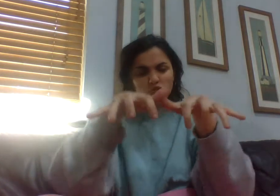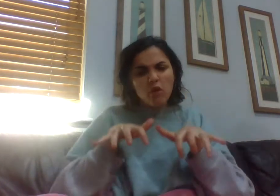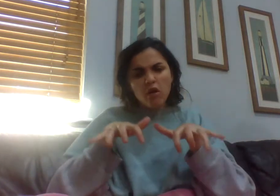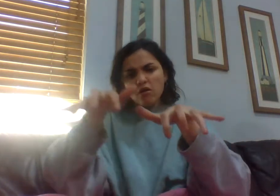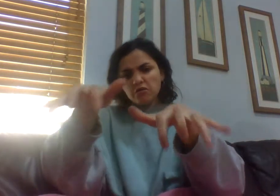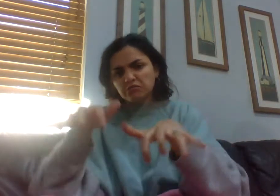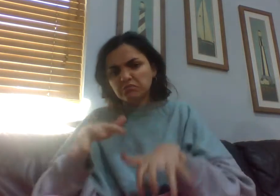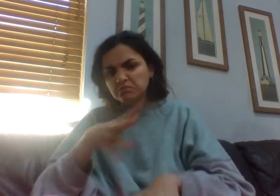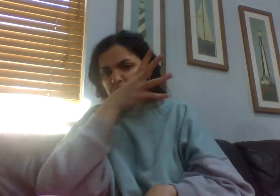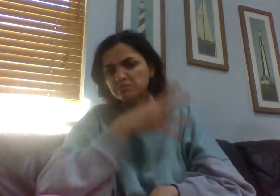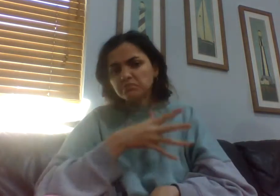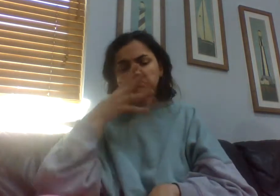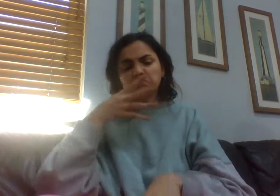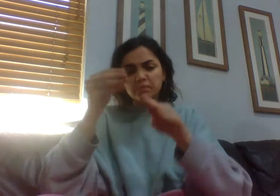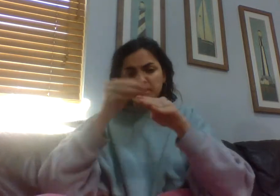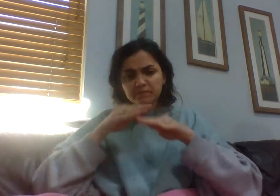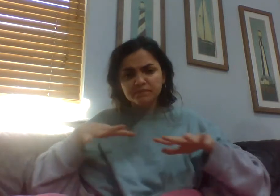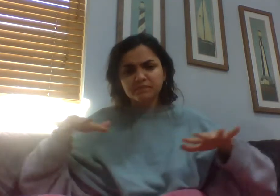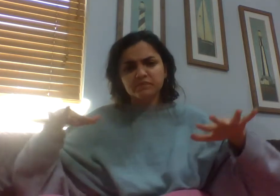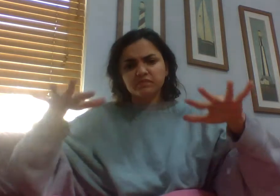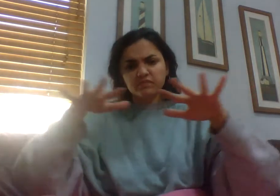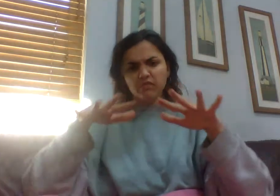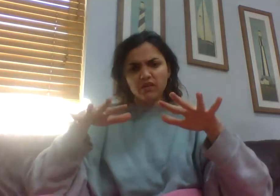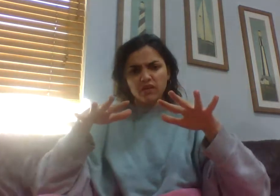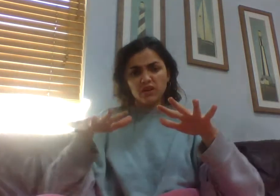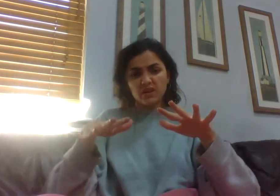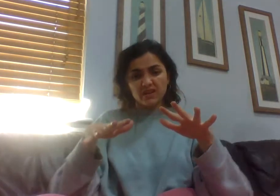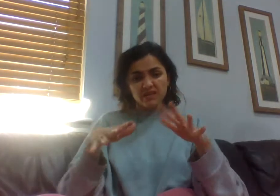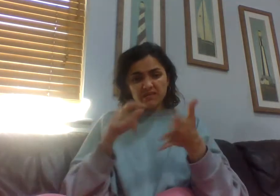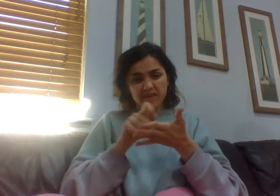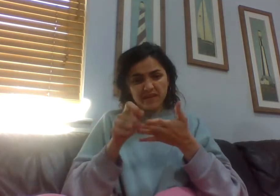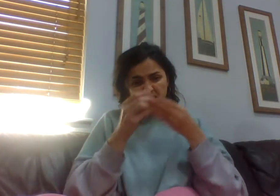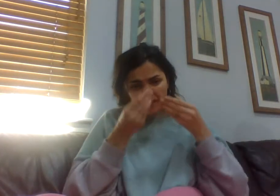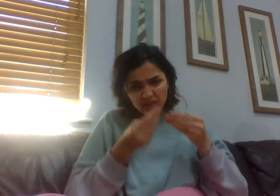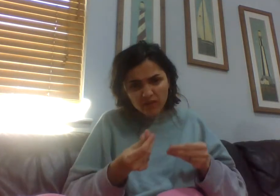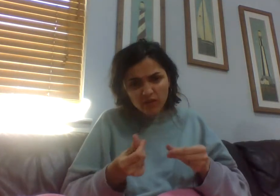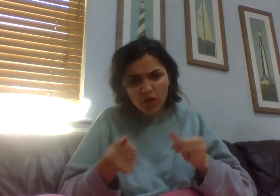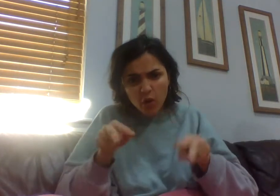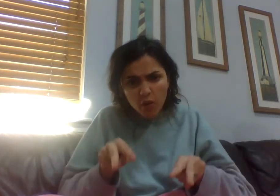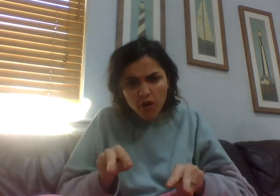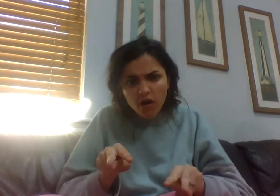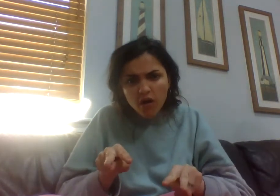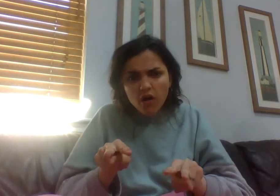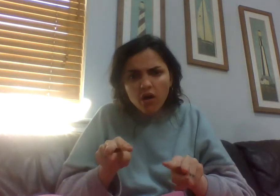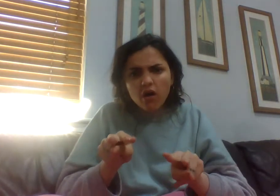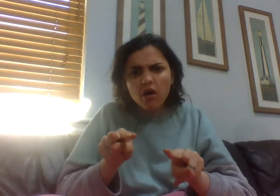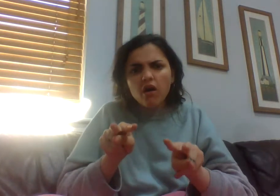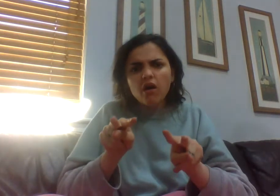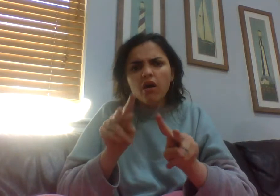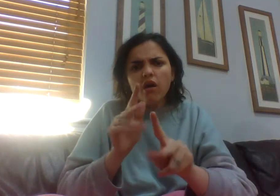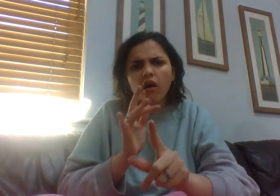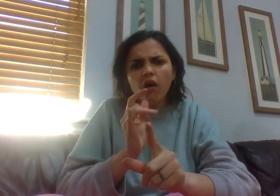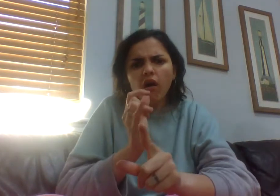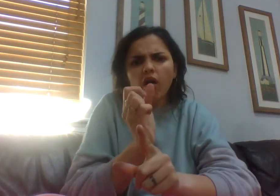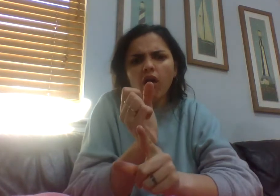It's been written that flow, that upward flow that it's created by looking at this, pulls you along with as a viewer in the same